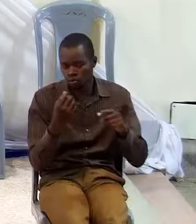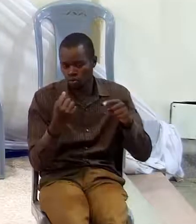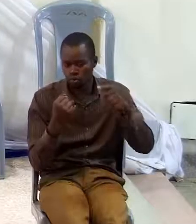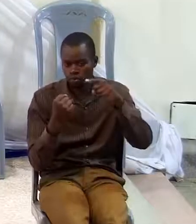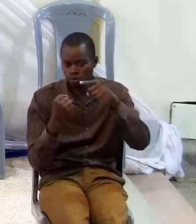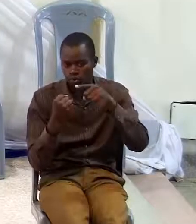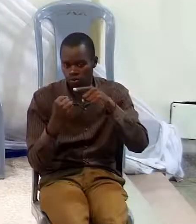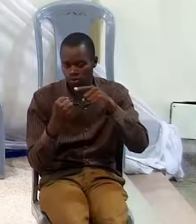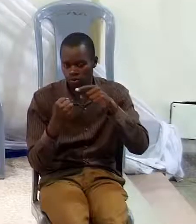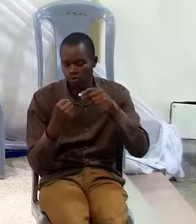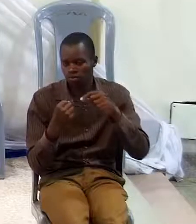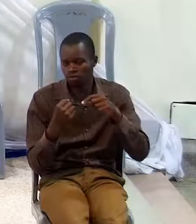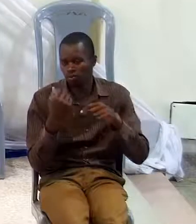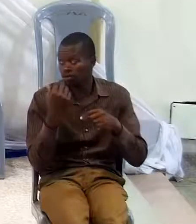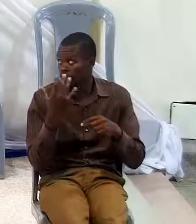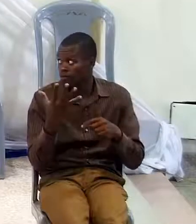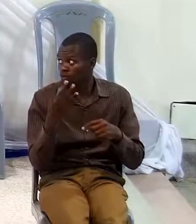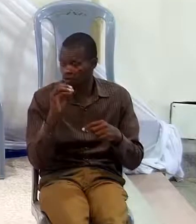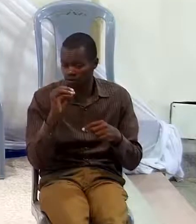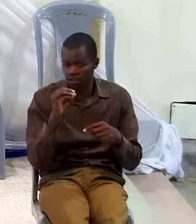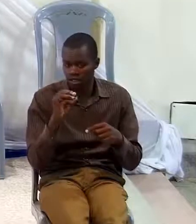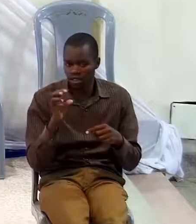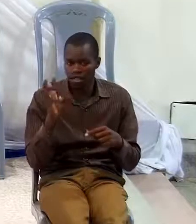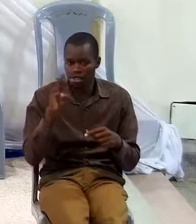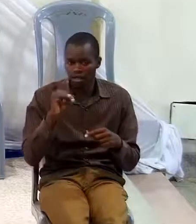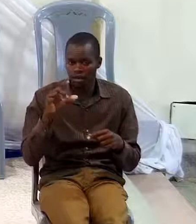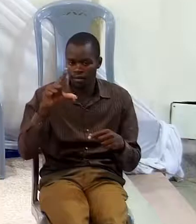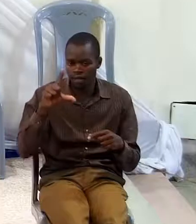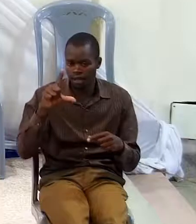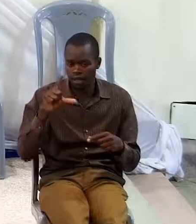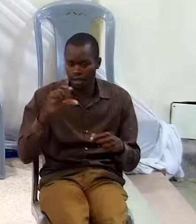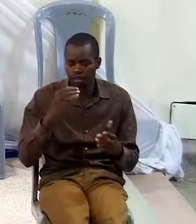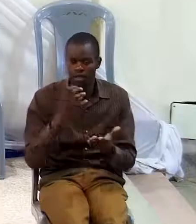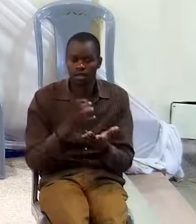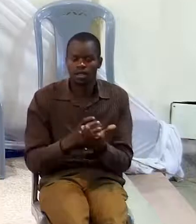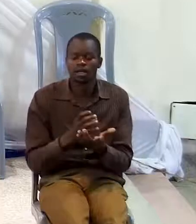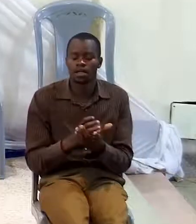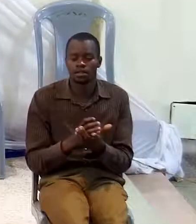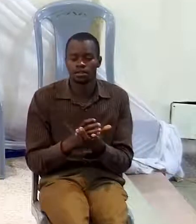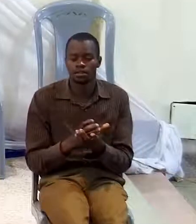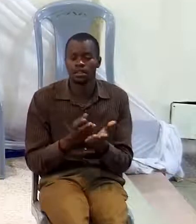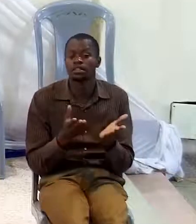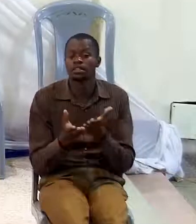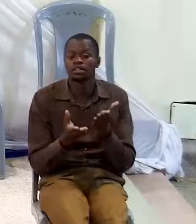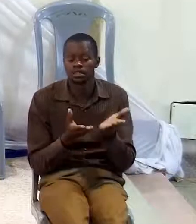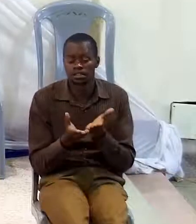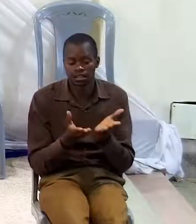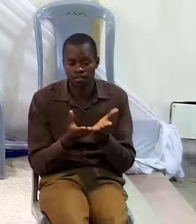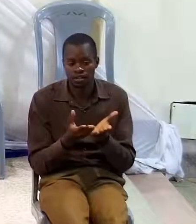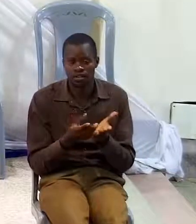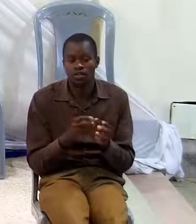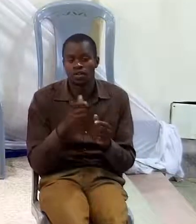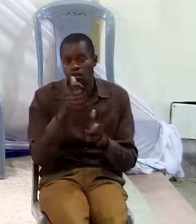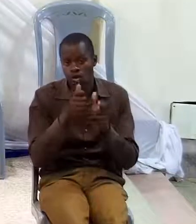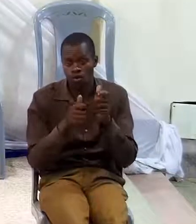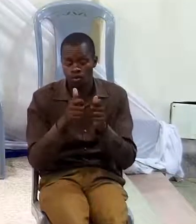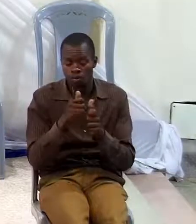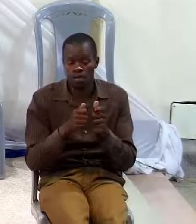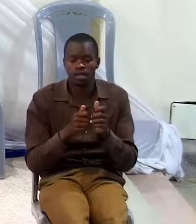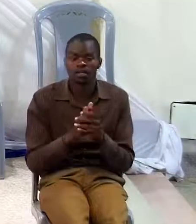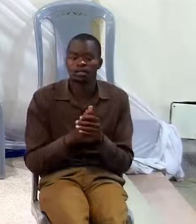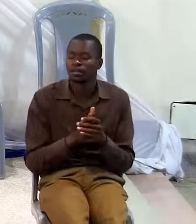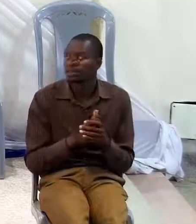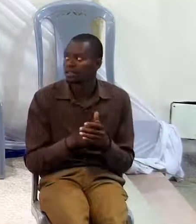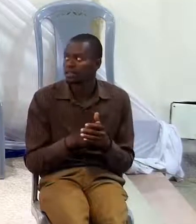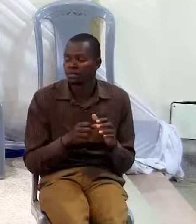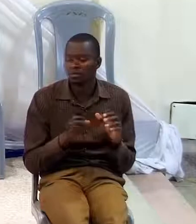glass. That is a serving of milk. And this serving of milk, it can be enough.